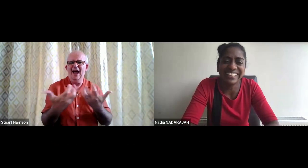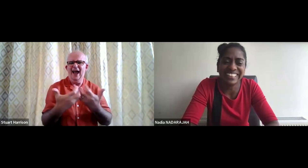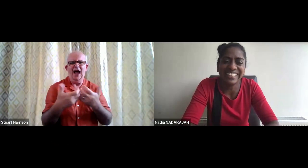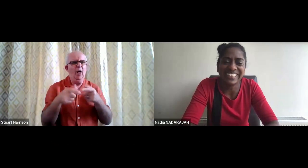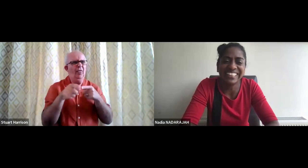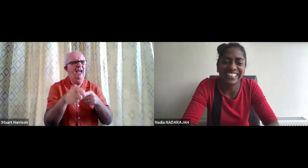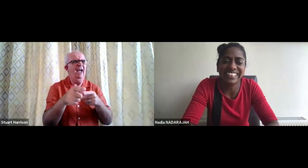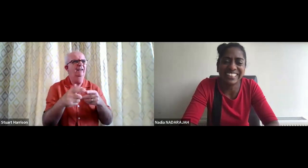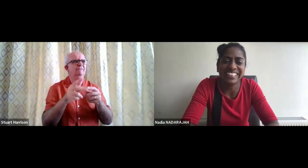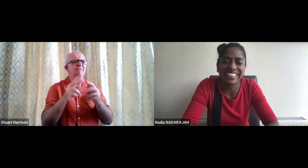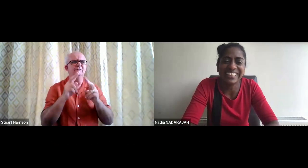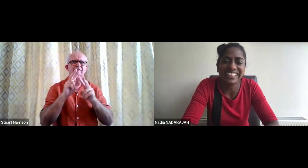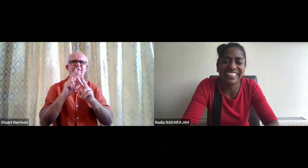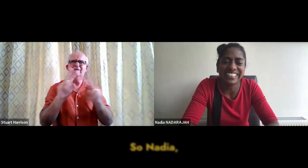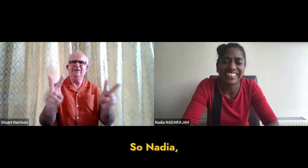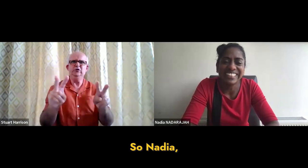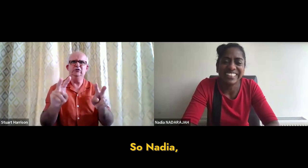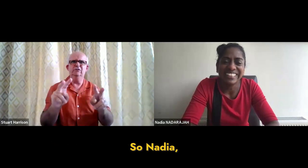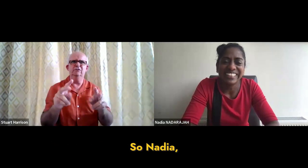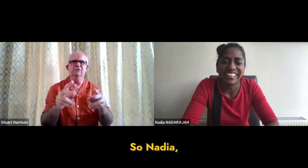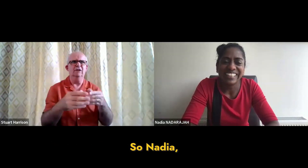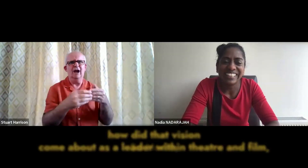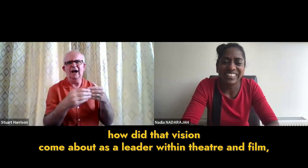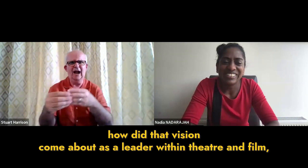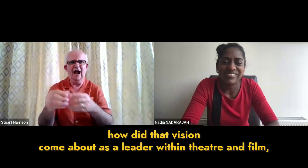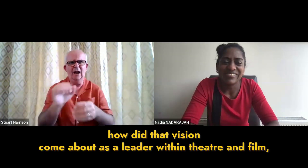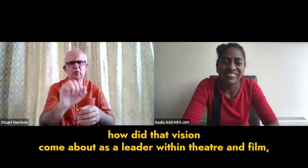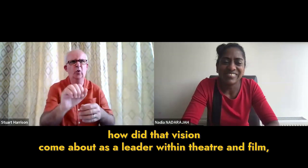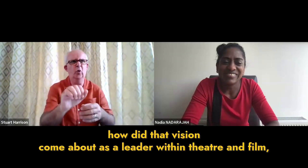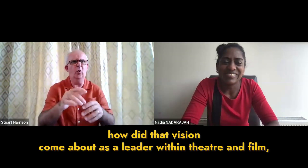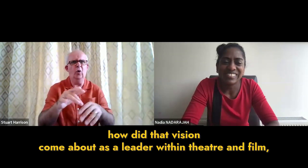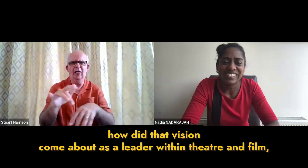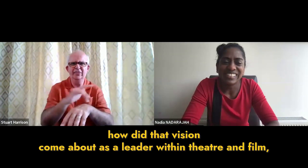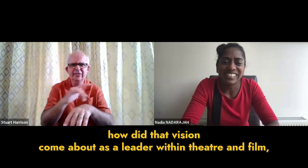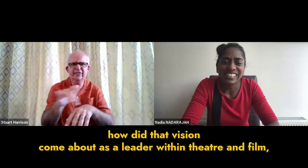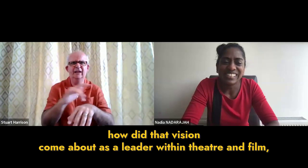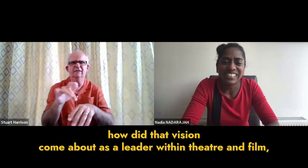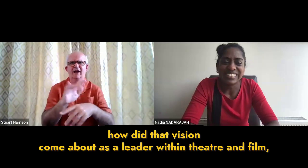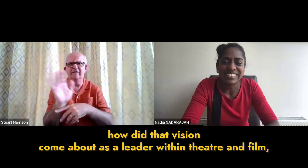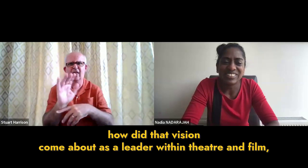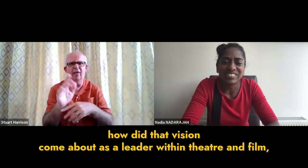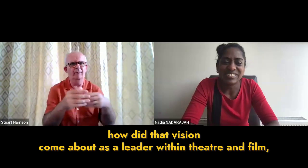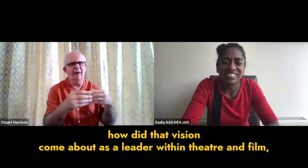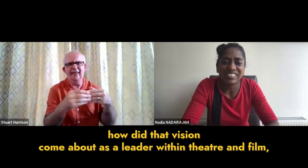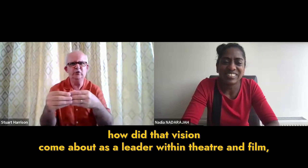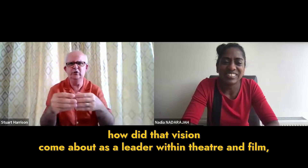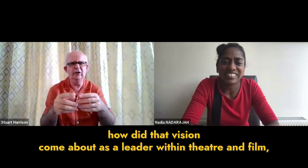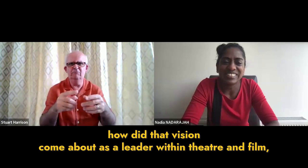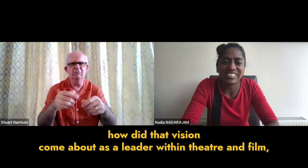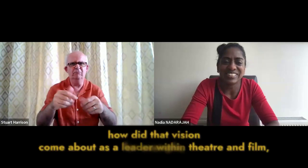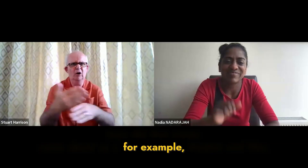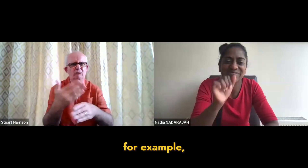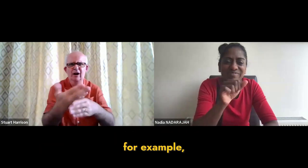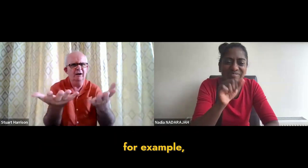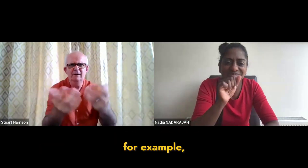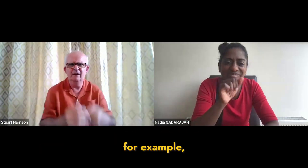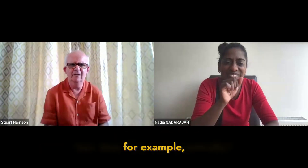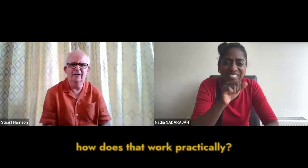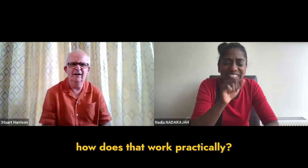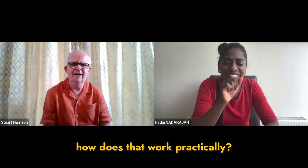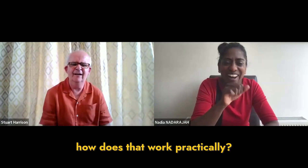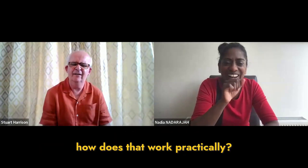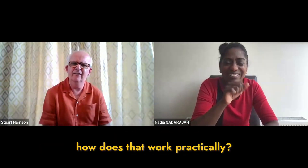speech. So, Nadia, how did that vision come about, as a leader within theatre and film, for